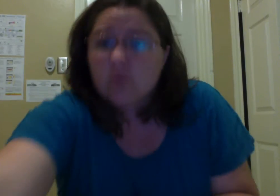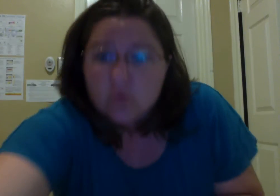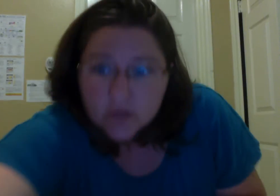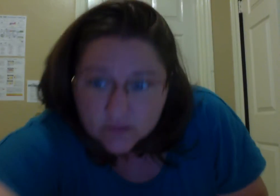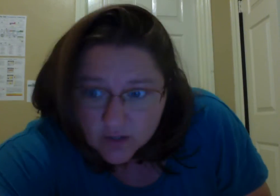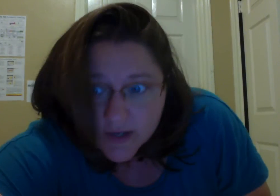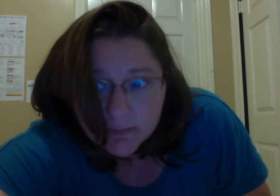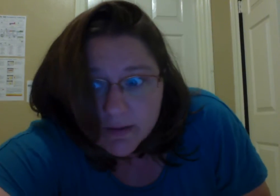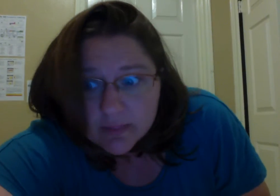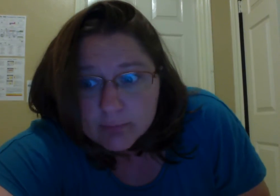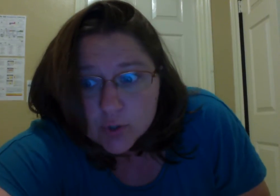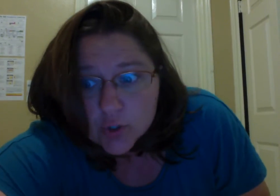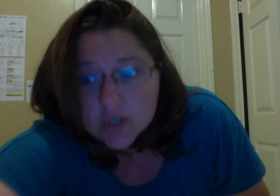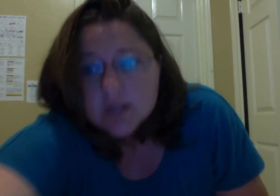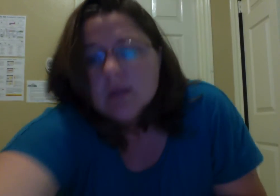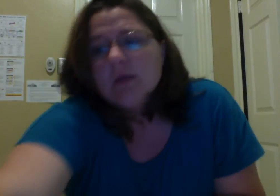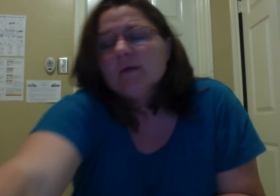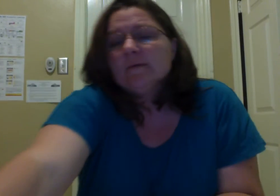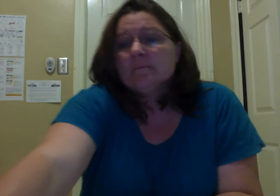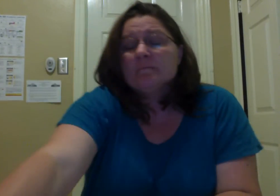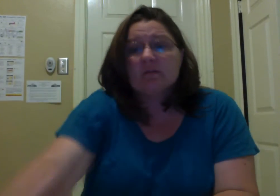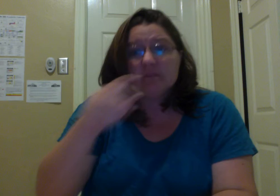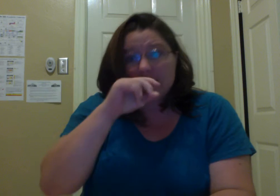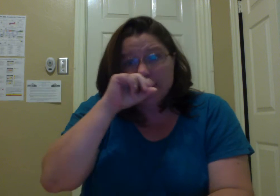Laura talking about the bird flying